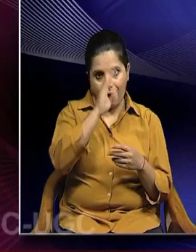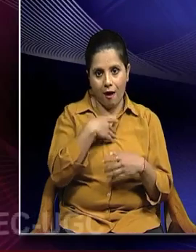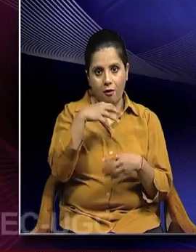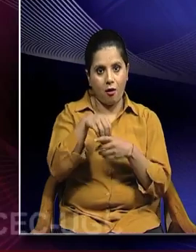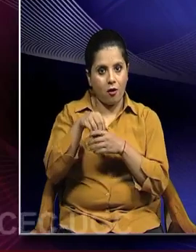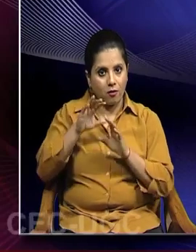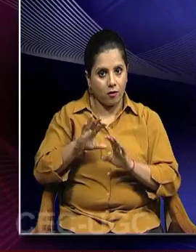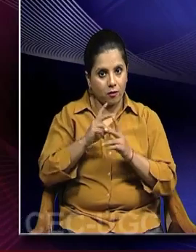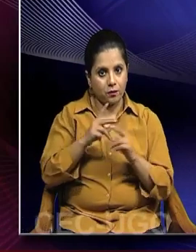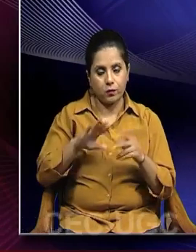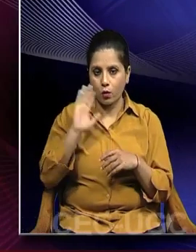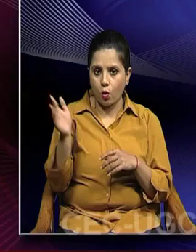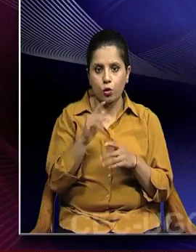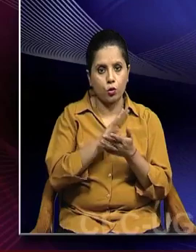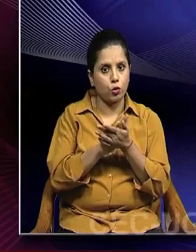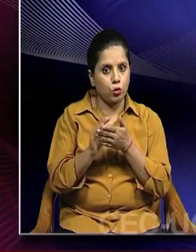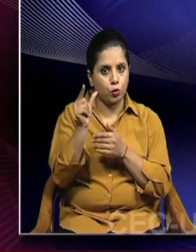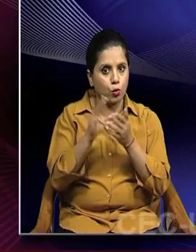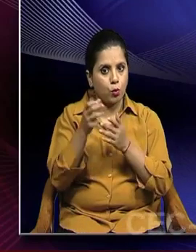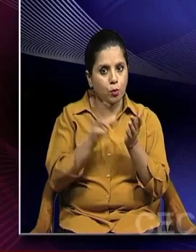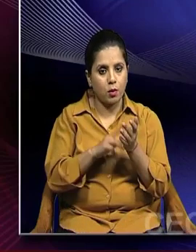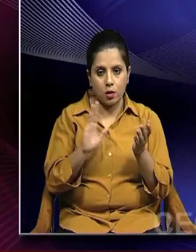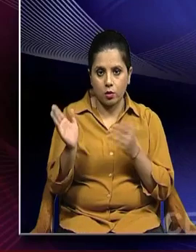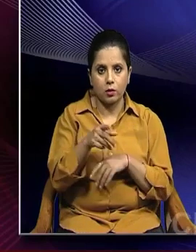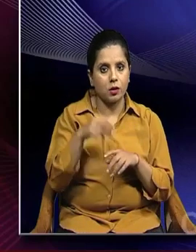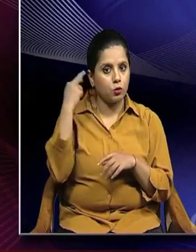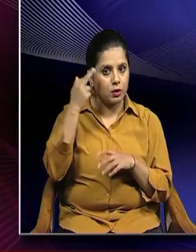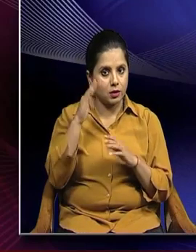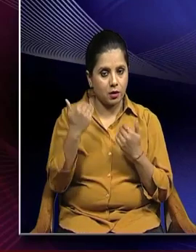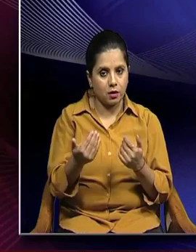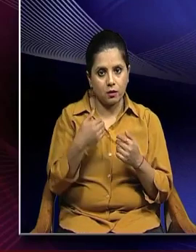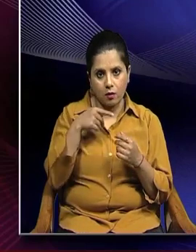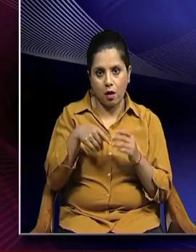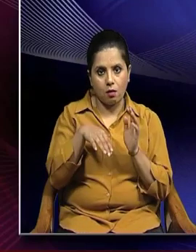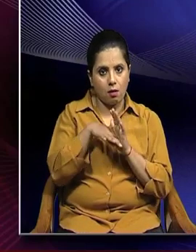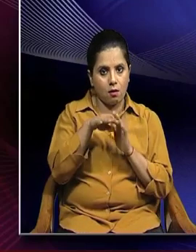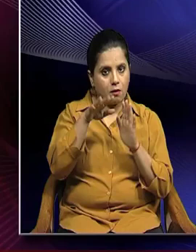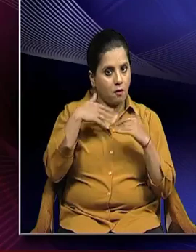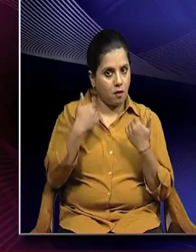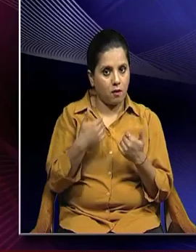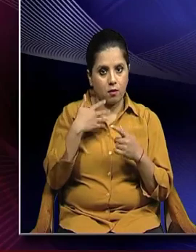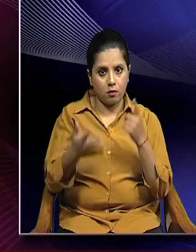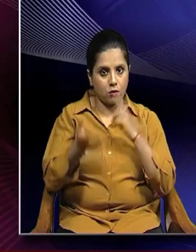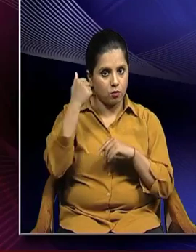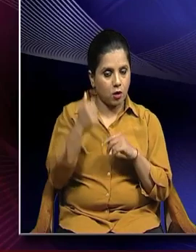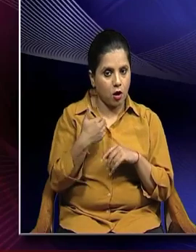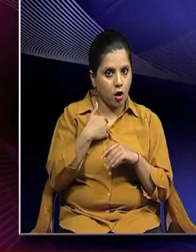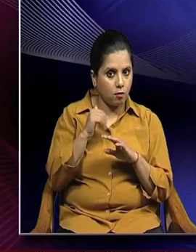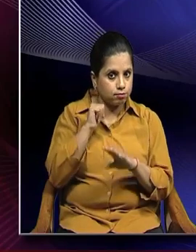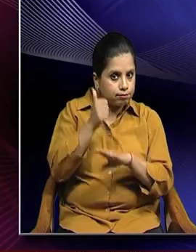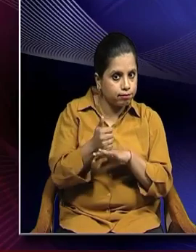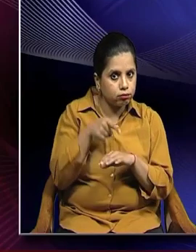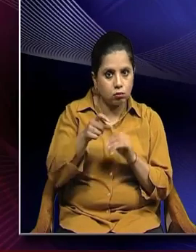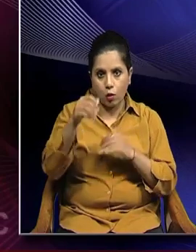Almighty in every human being, and that is why we are reaching to a level where we are establishing